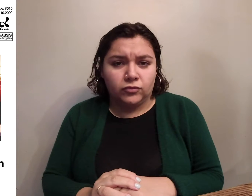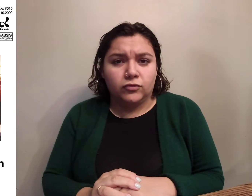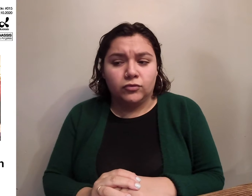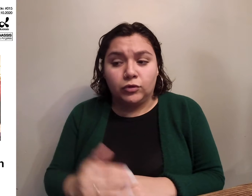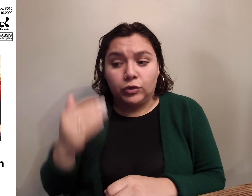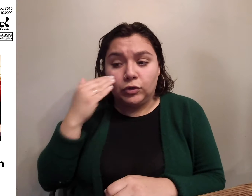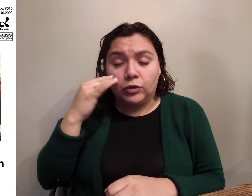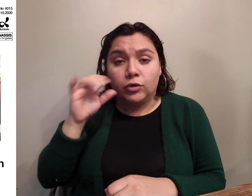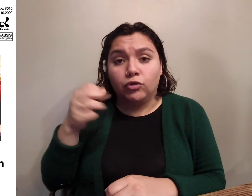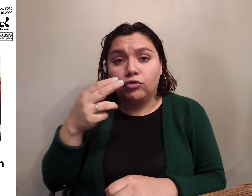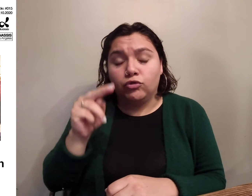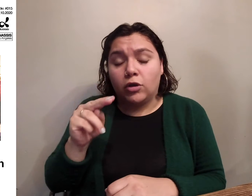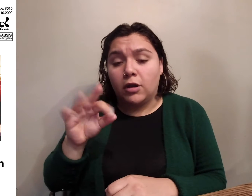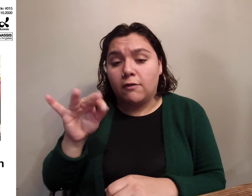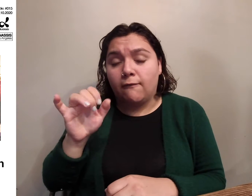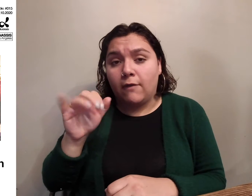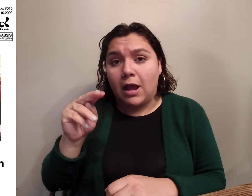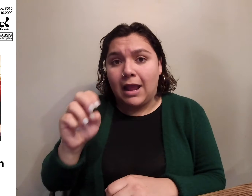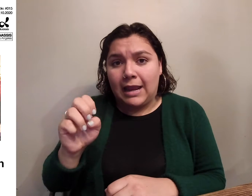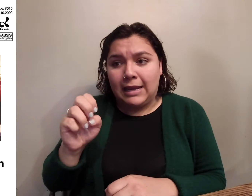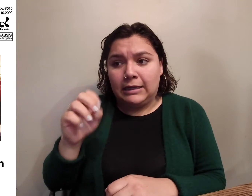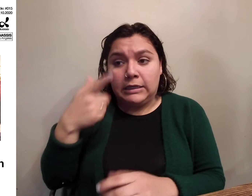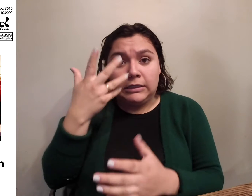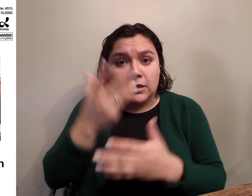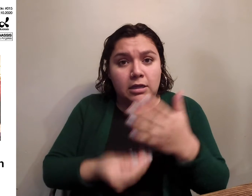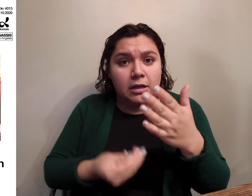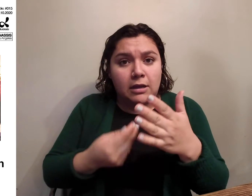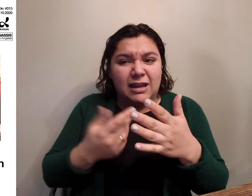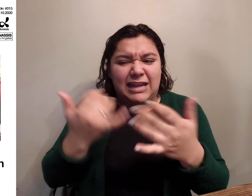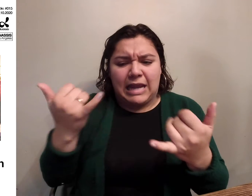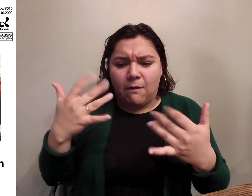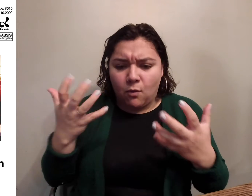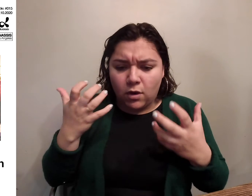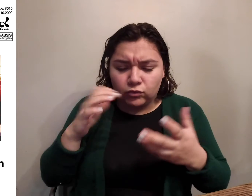John Prine being gone makes me want to write better songs.